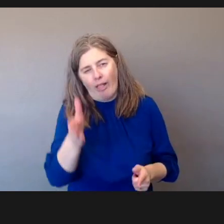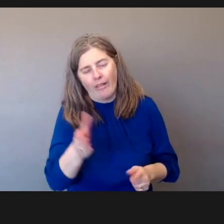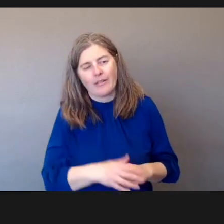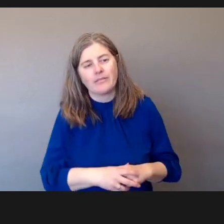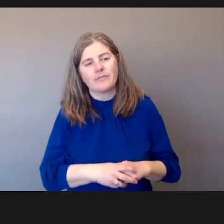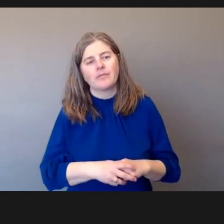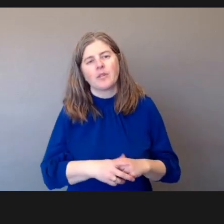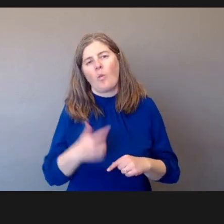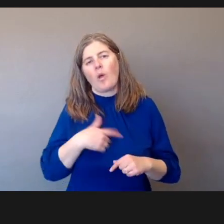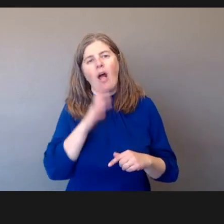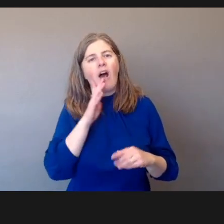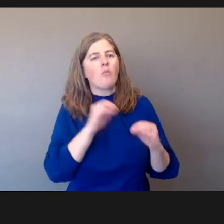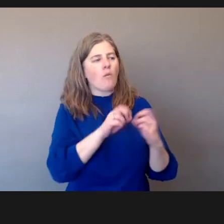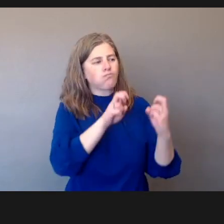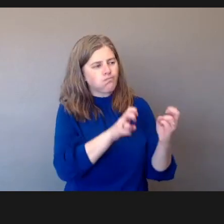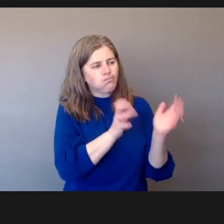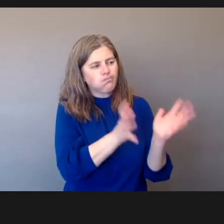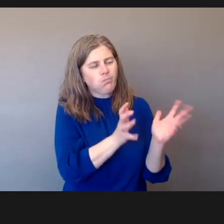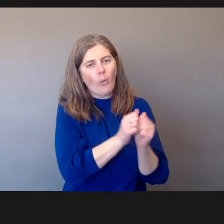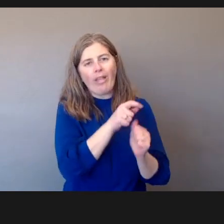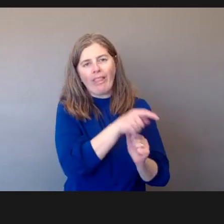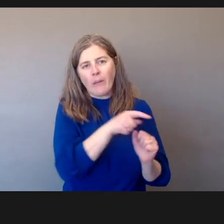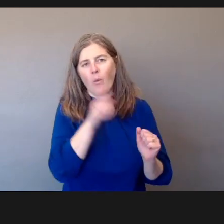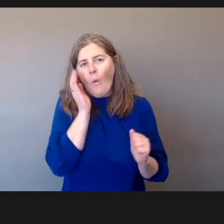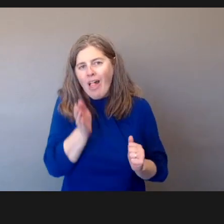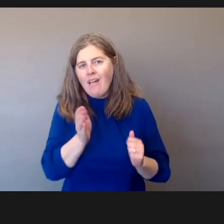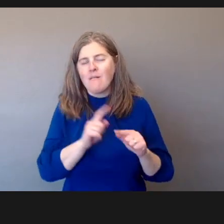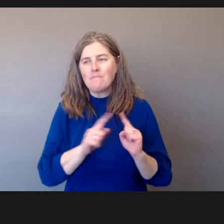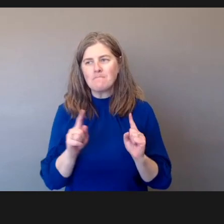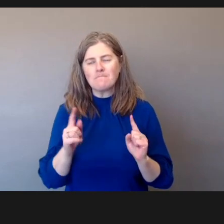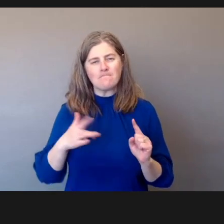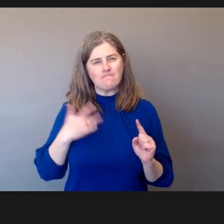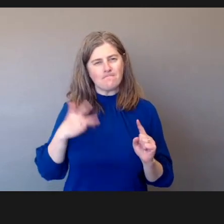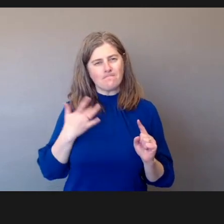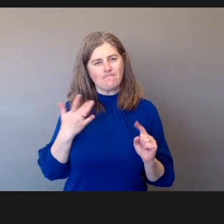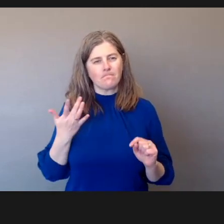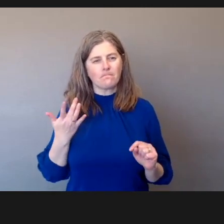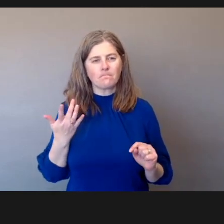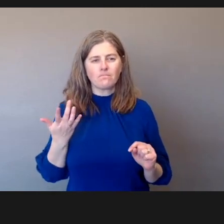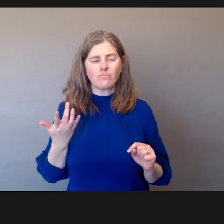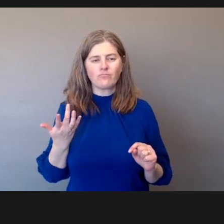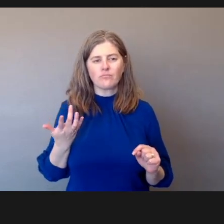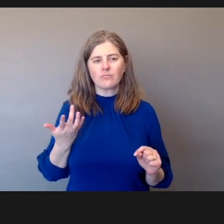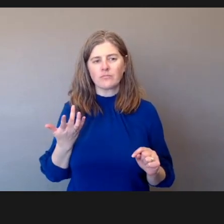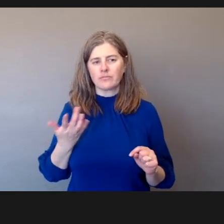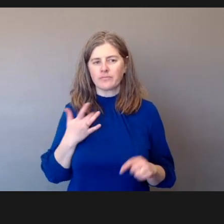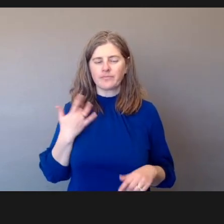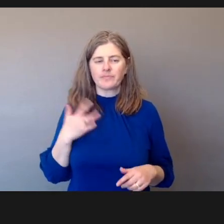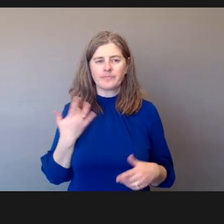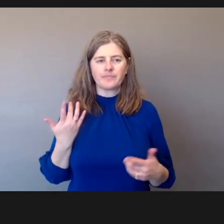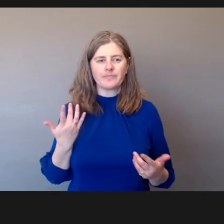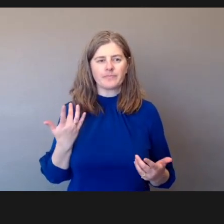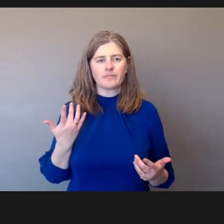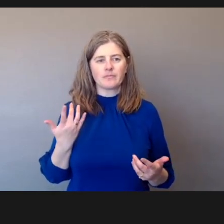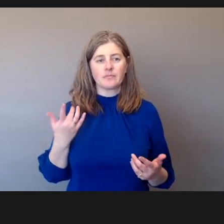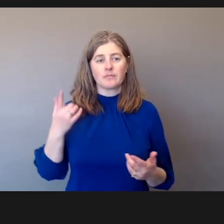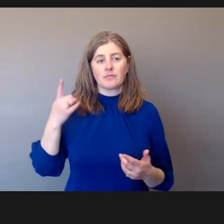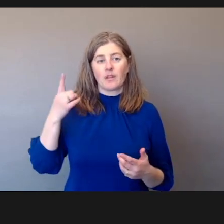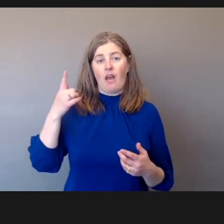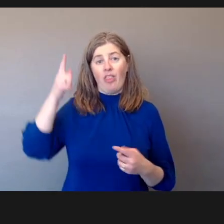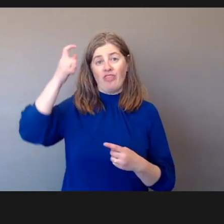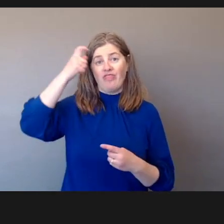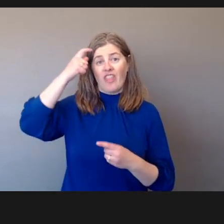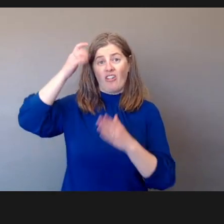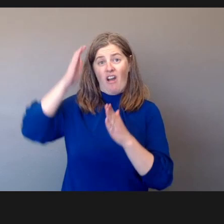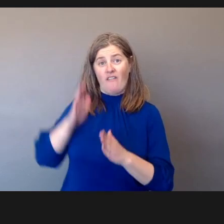we'll have more conversations there. But I do think that in general, the governor's intention